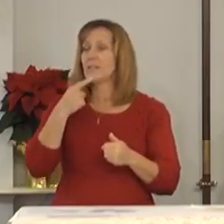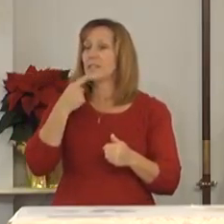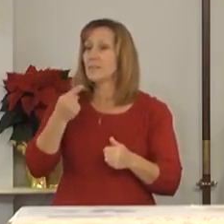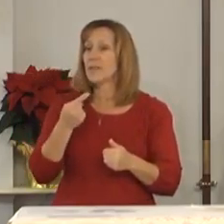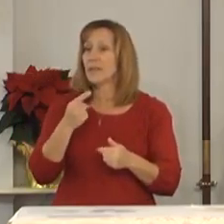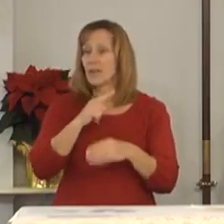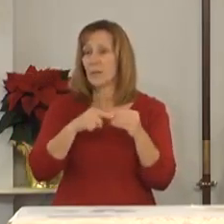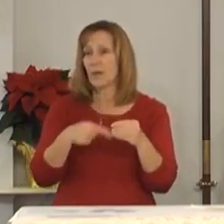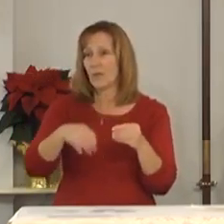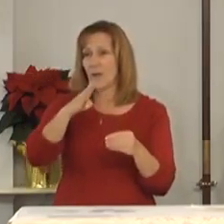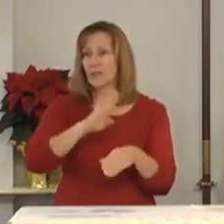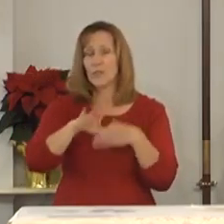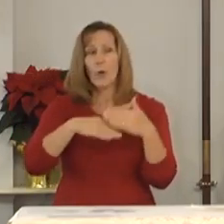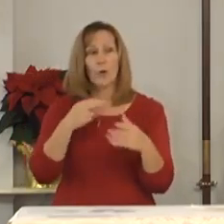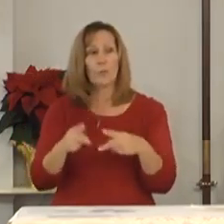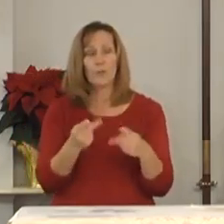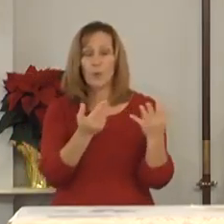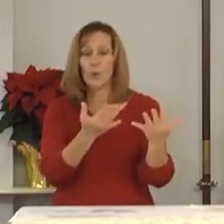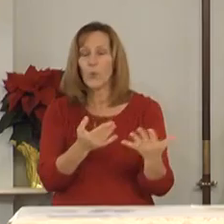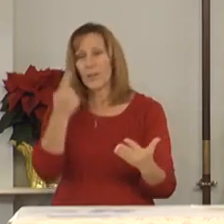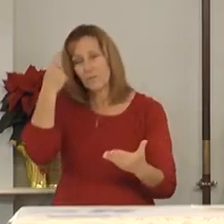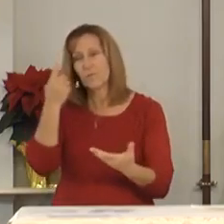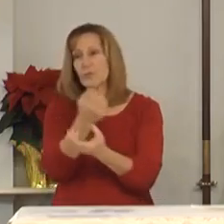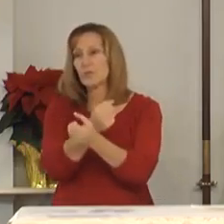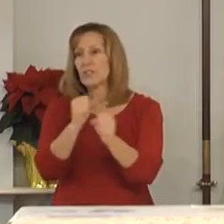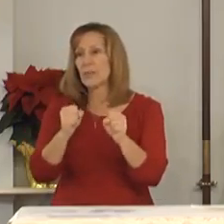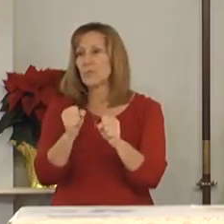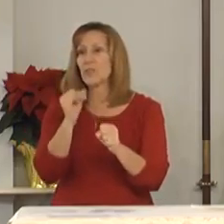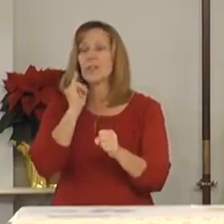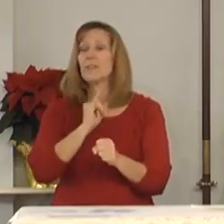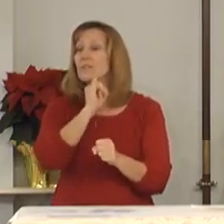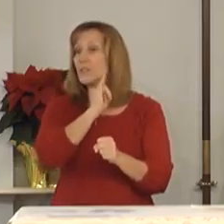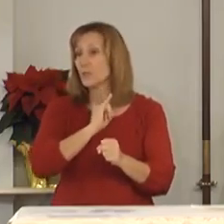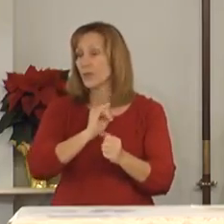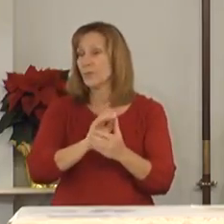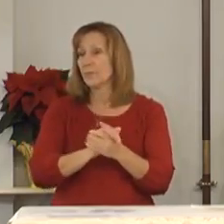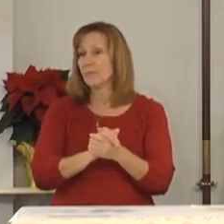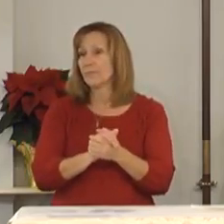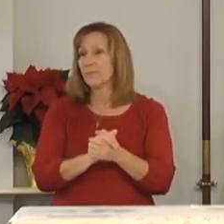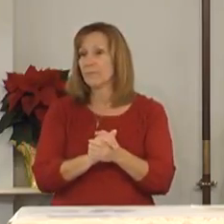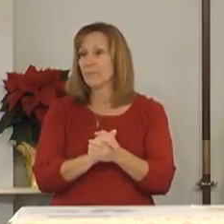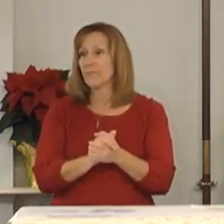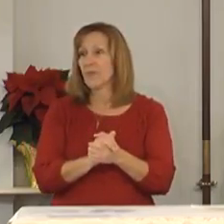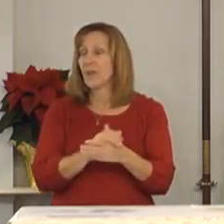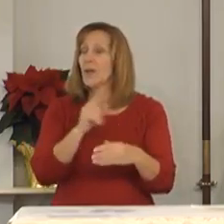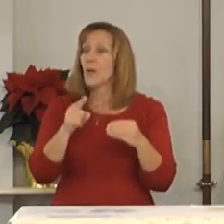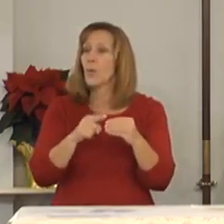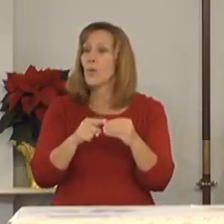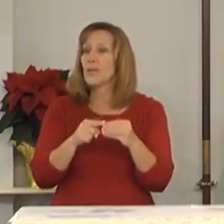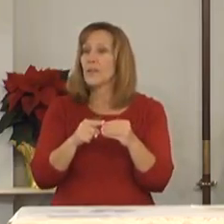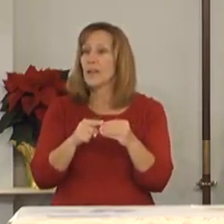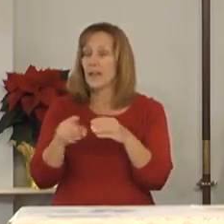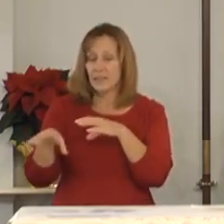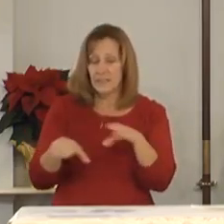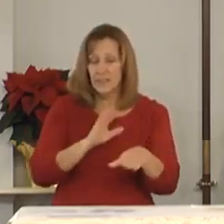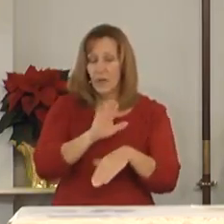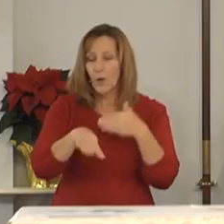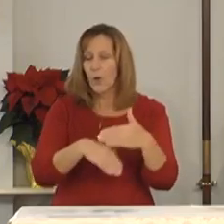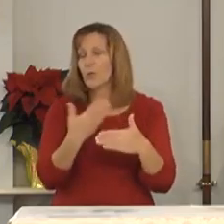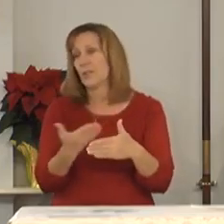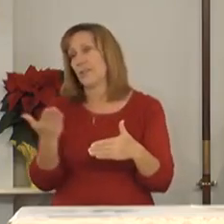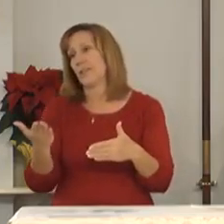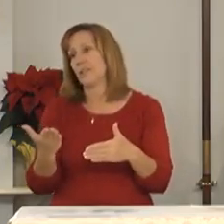of him to all who were waiting for the redemption of Israel. And when they had performed